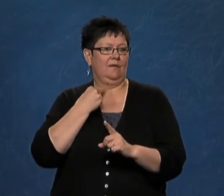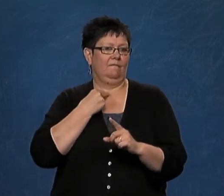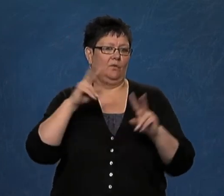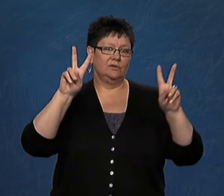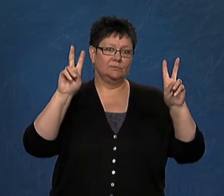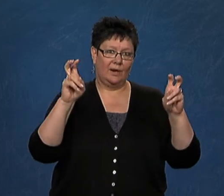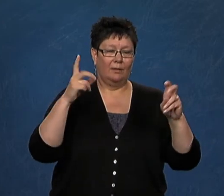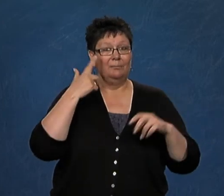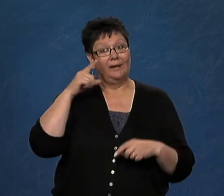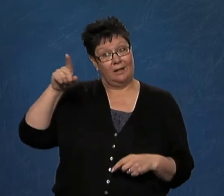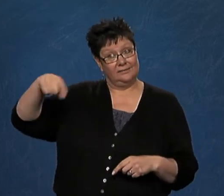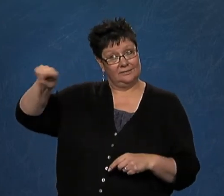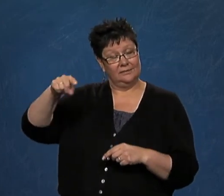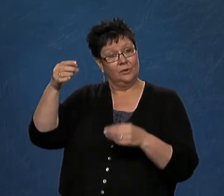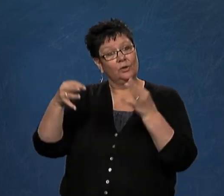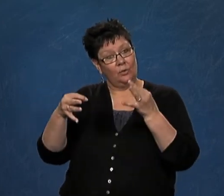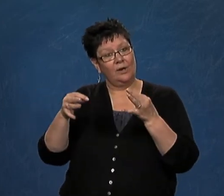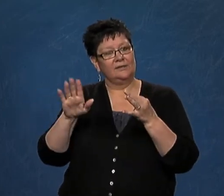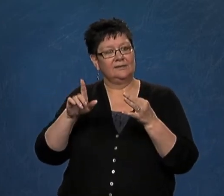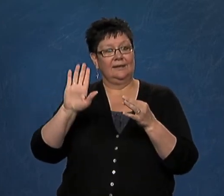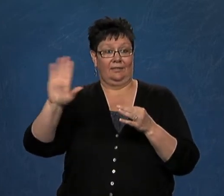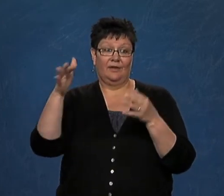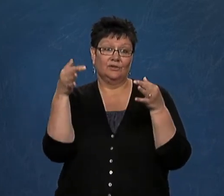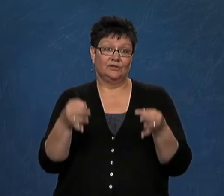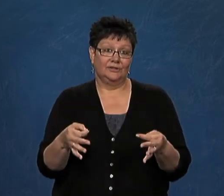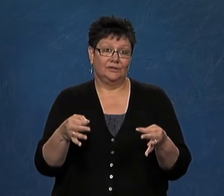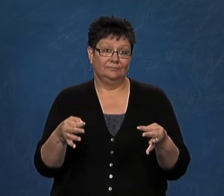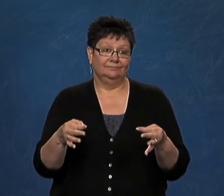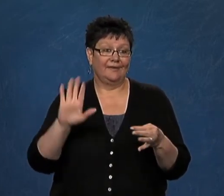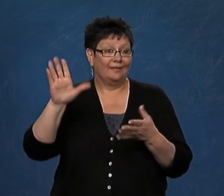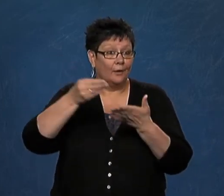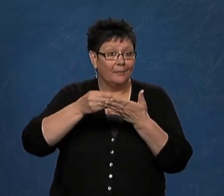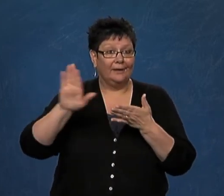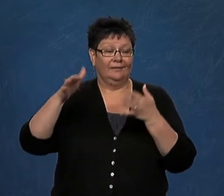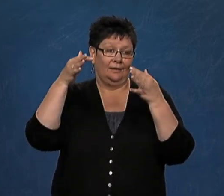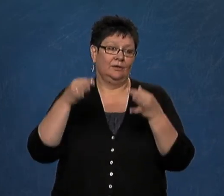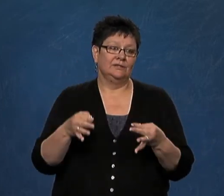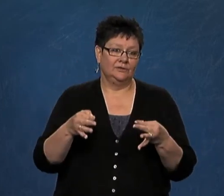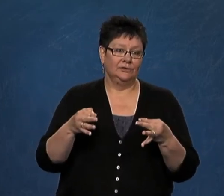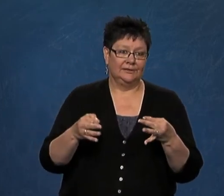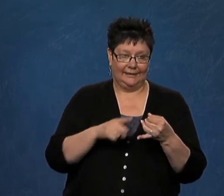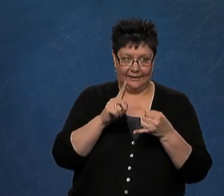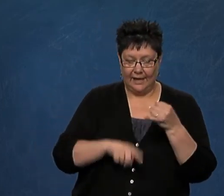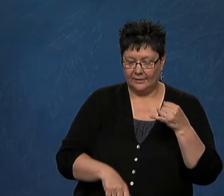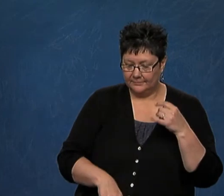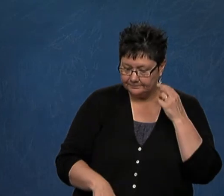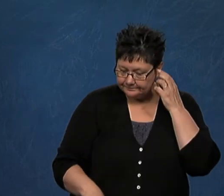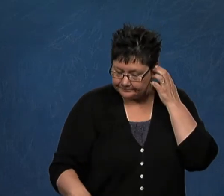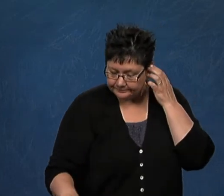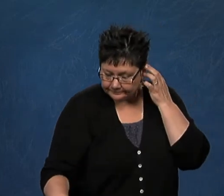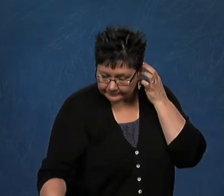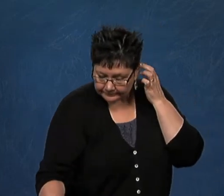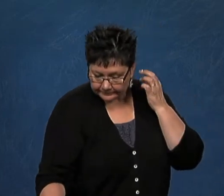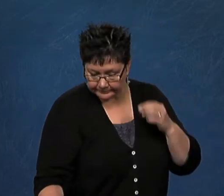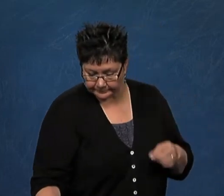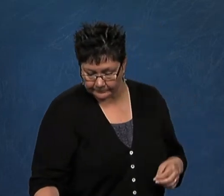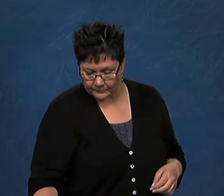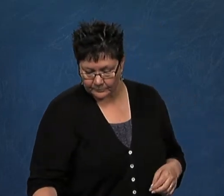deaf consumer needs to be involved in these decisions. And the courts also can make a decision on their own because